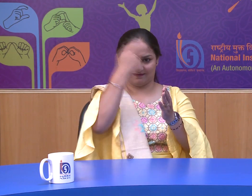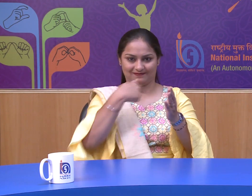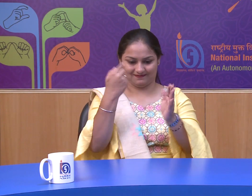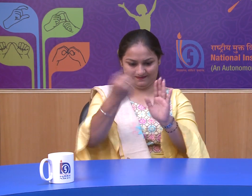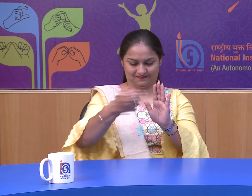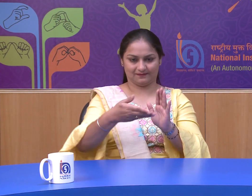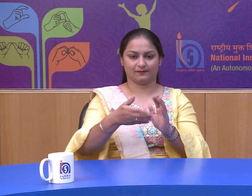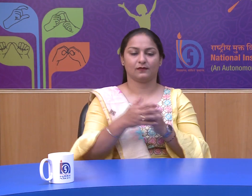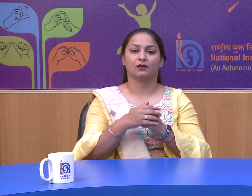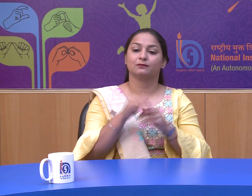Students,